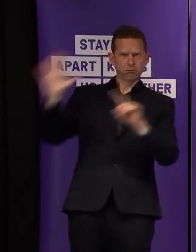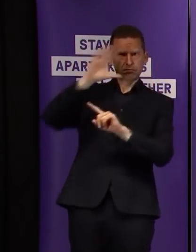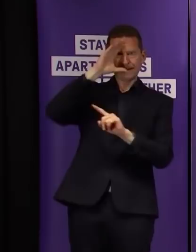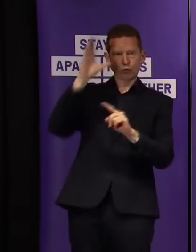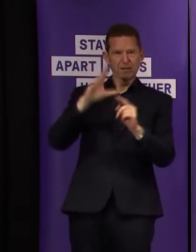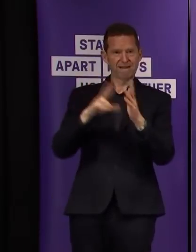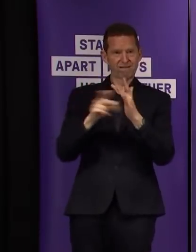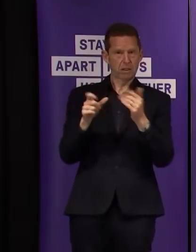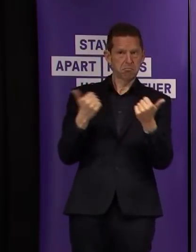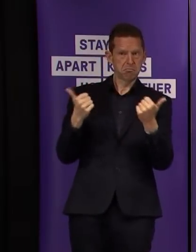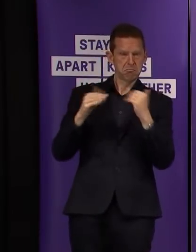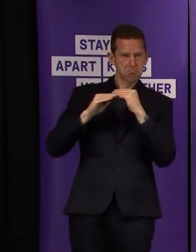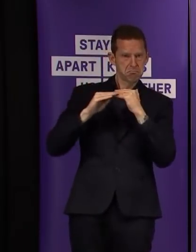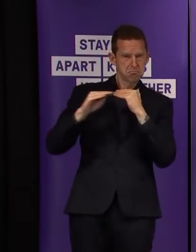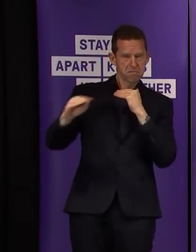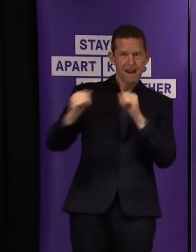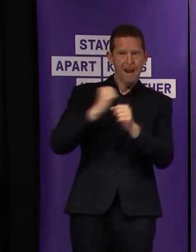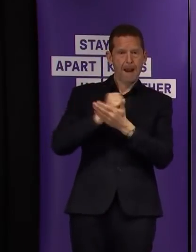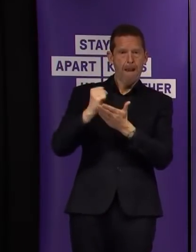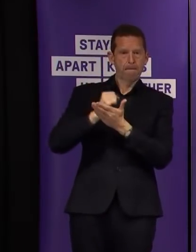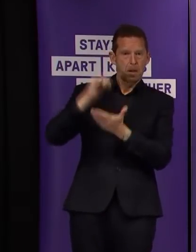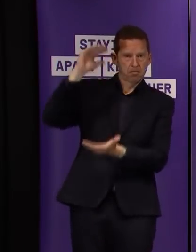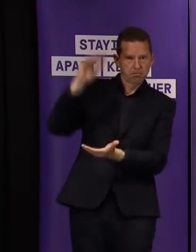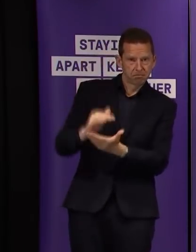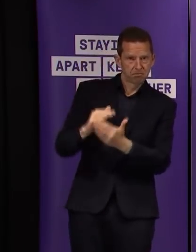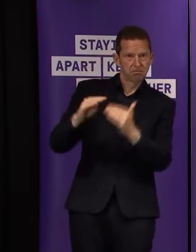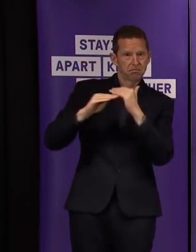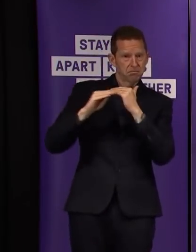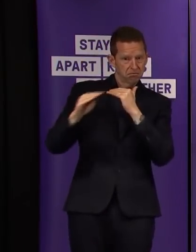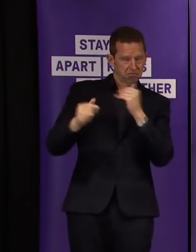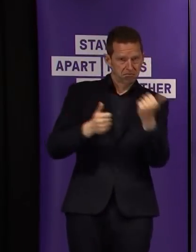bill. They've got their numbers down, the numbers are down,